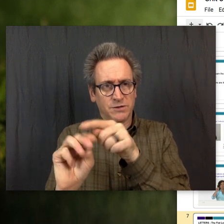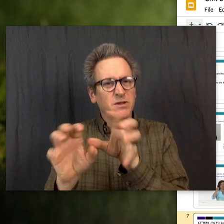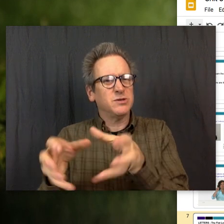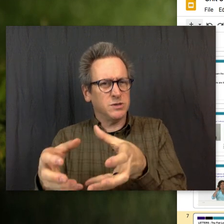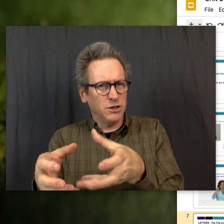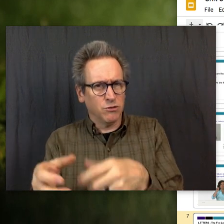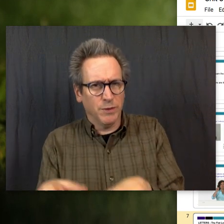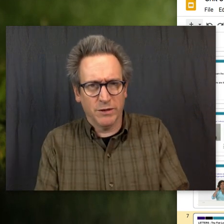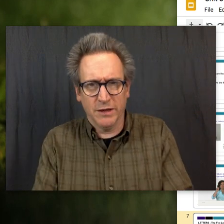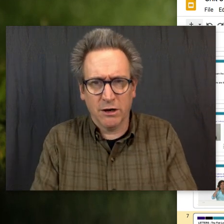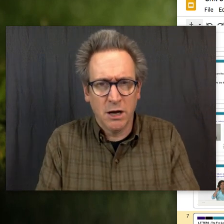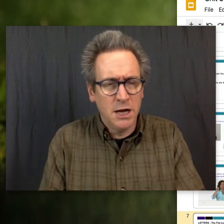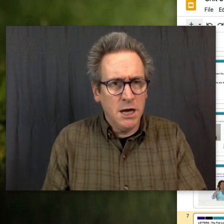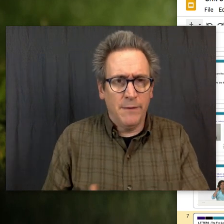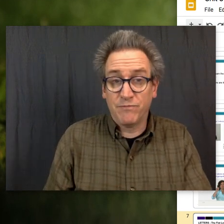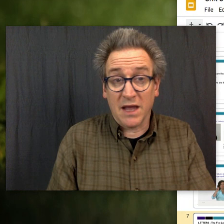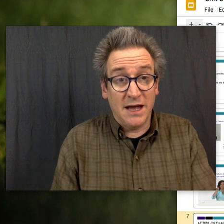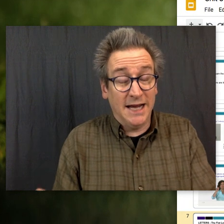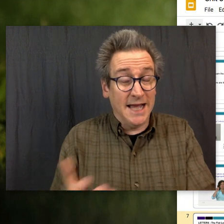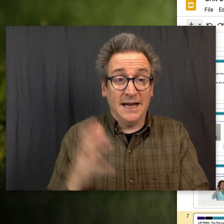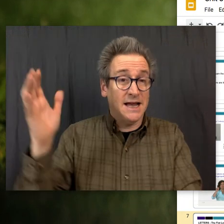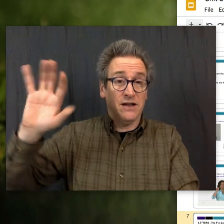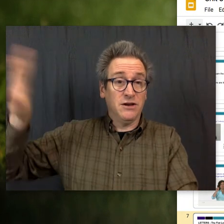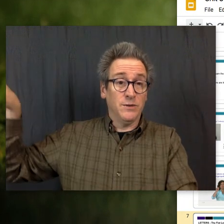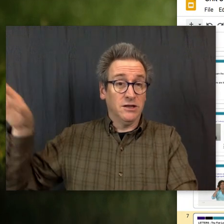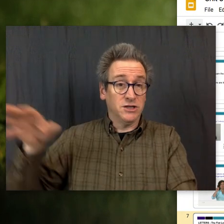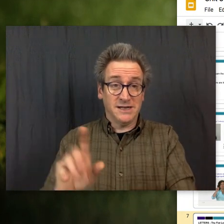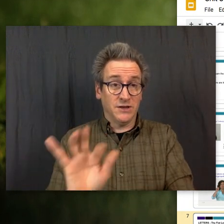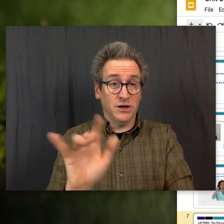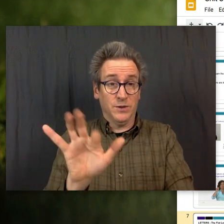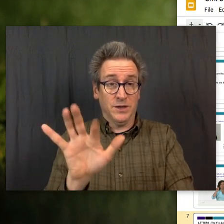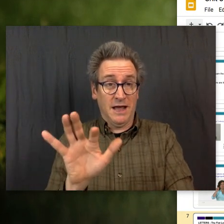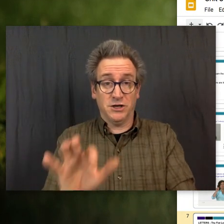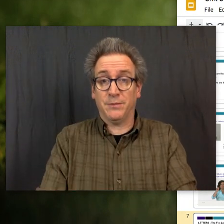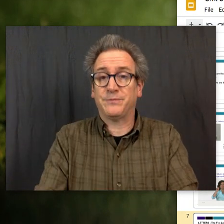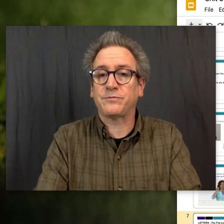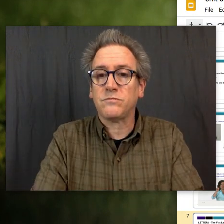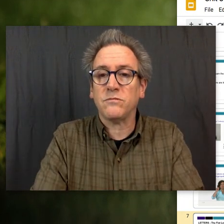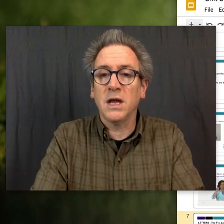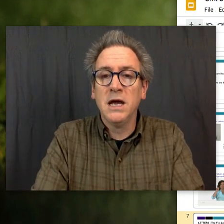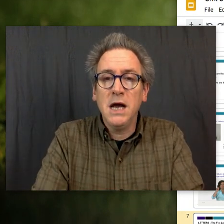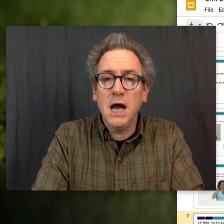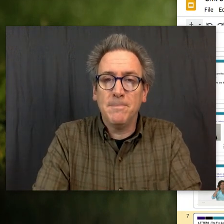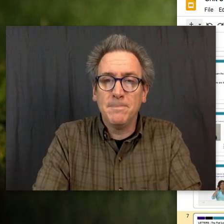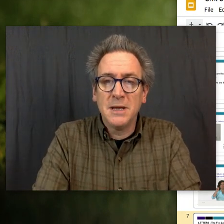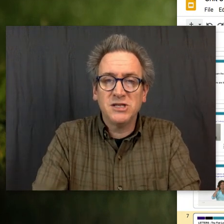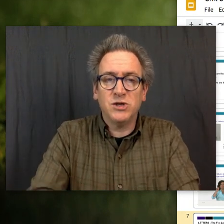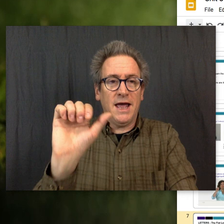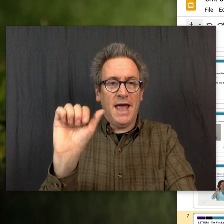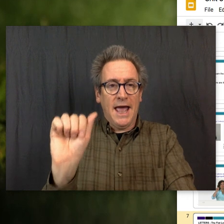fingers. So there's a little grouping within there. Again, it has nothing to do with English. It has everything to do with handshake.